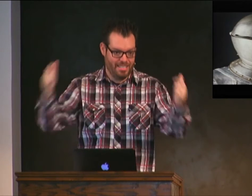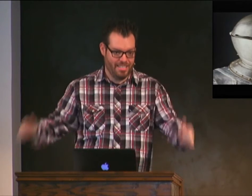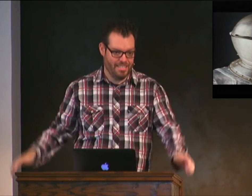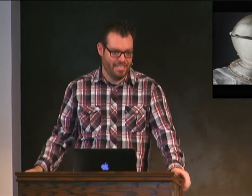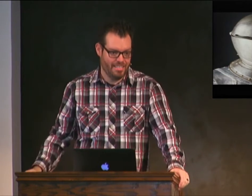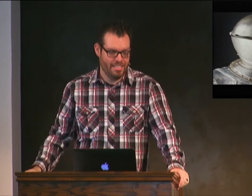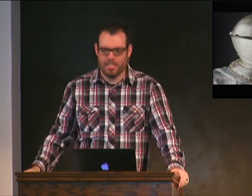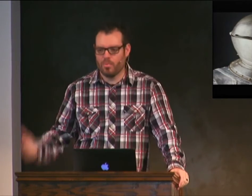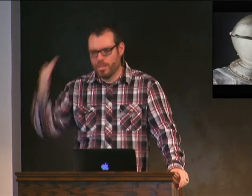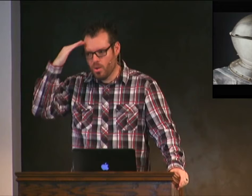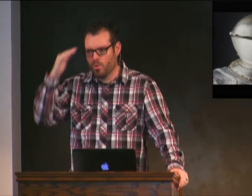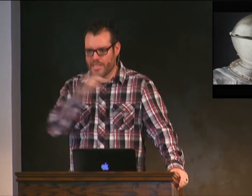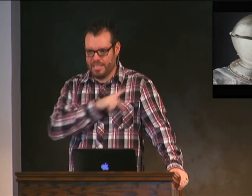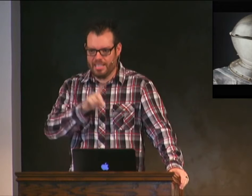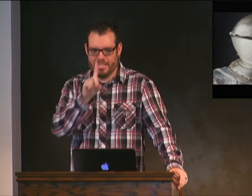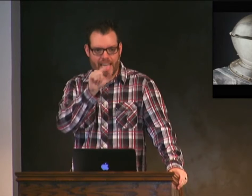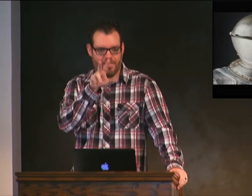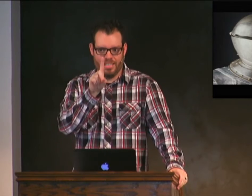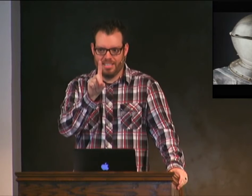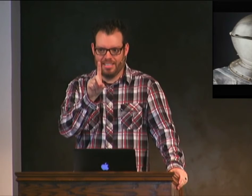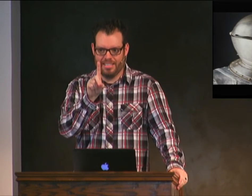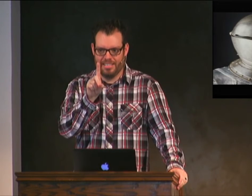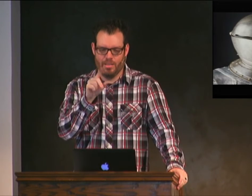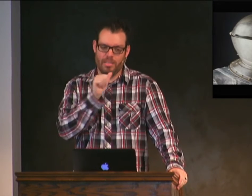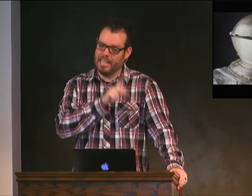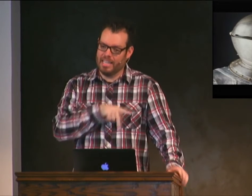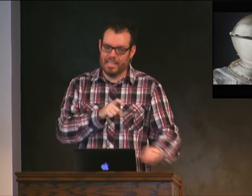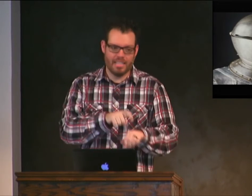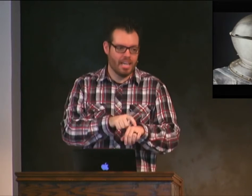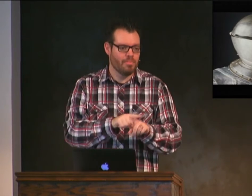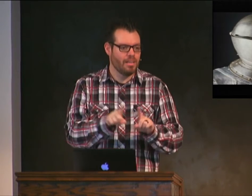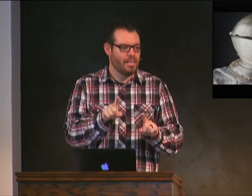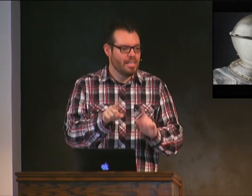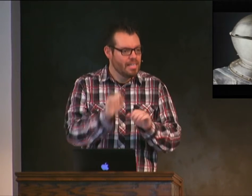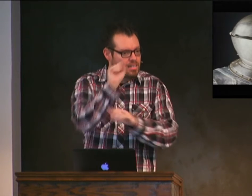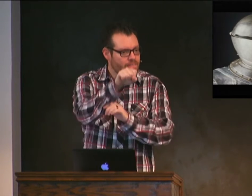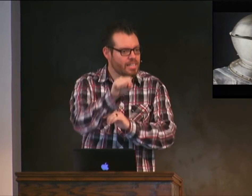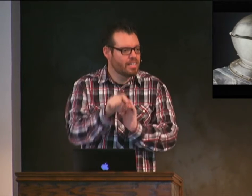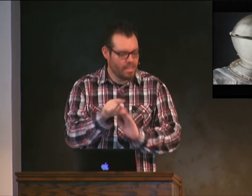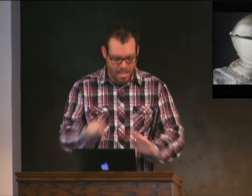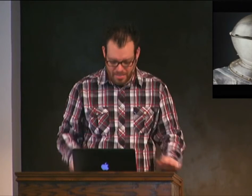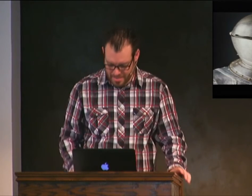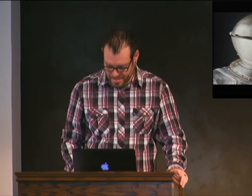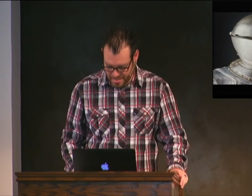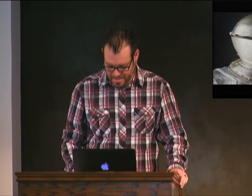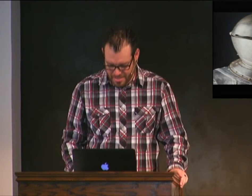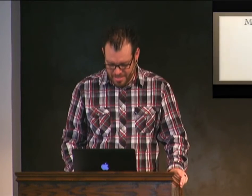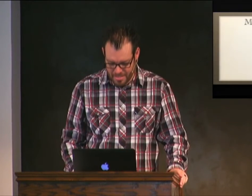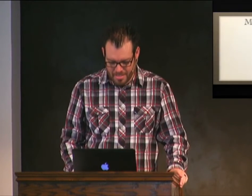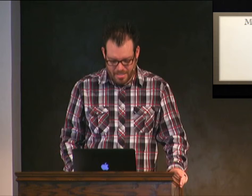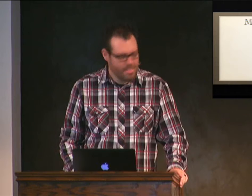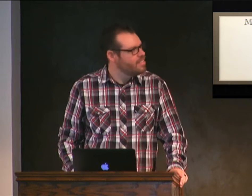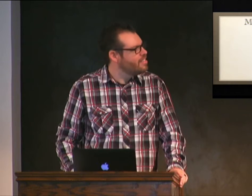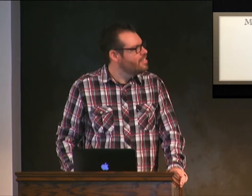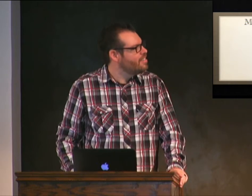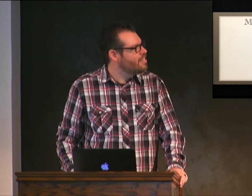giant. We know King David. He was not a king at that time, but he defeated Goliath.